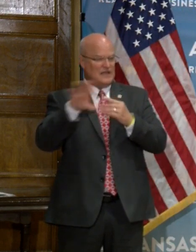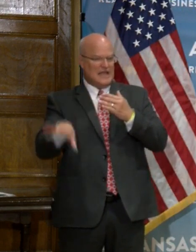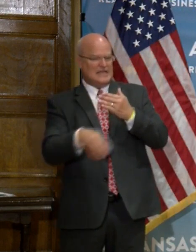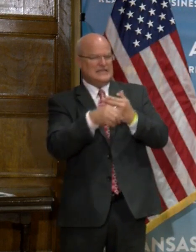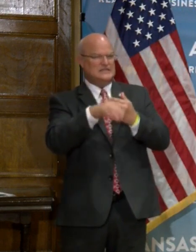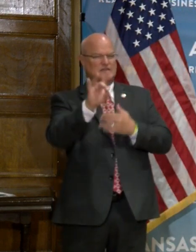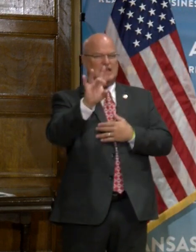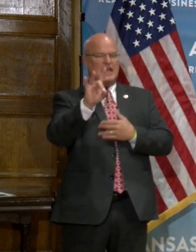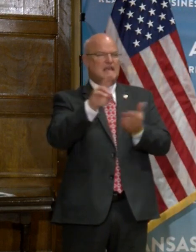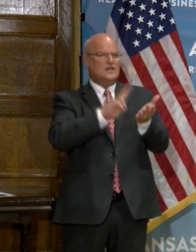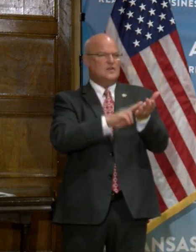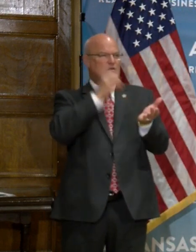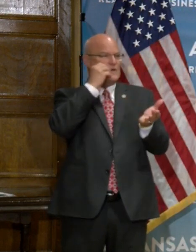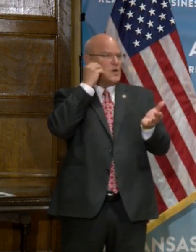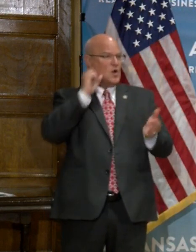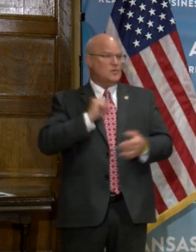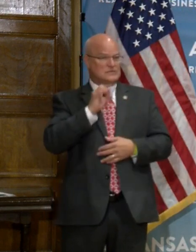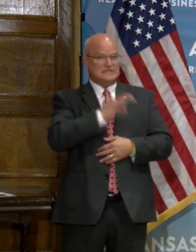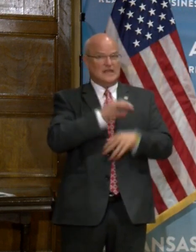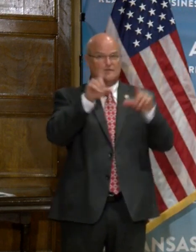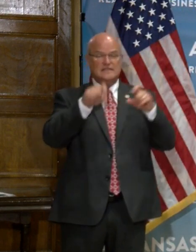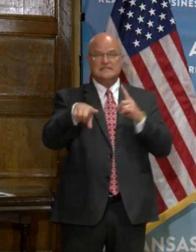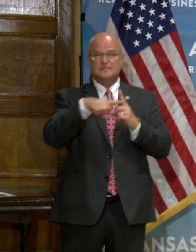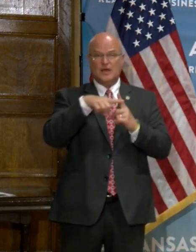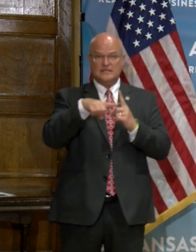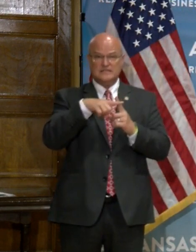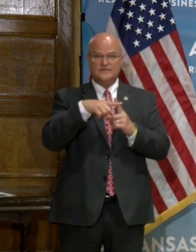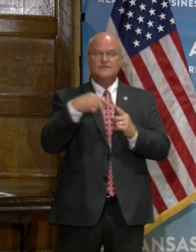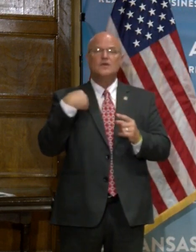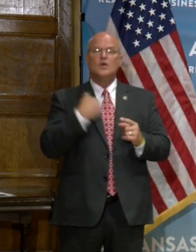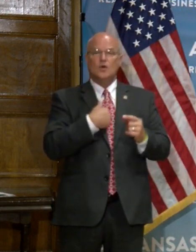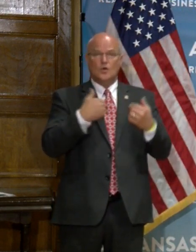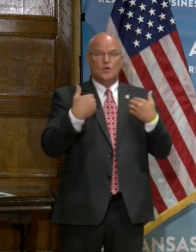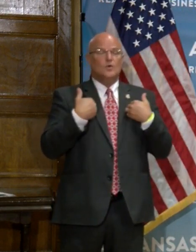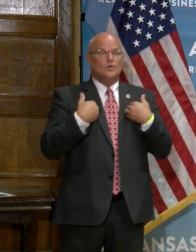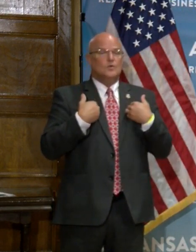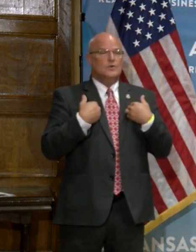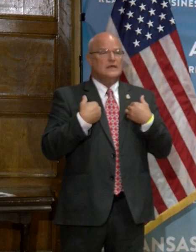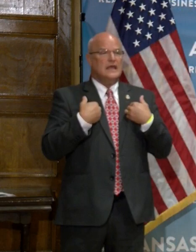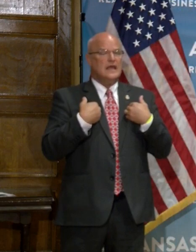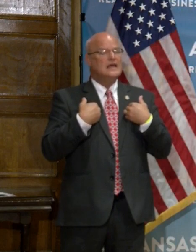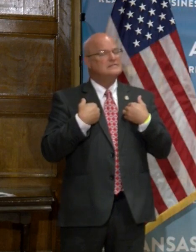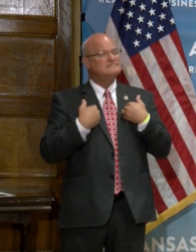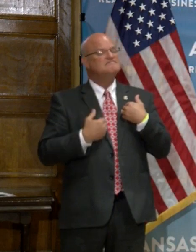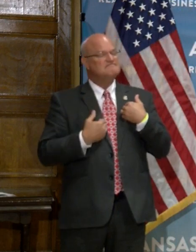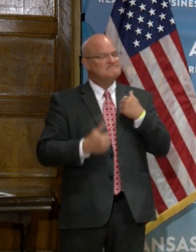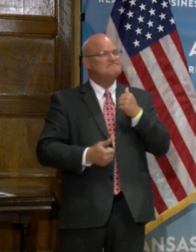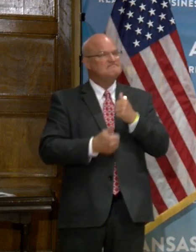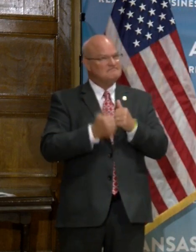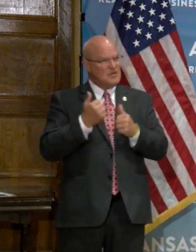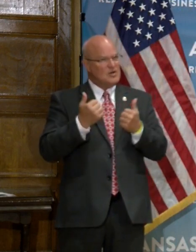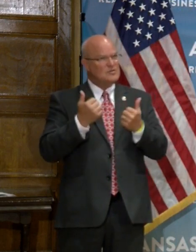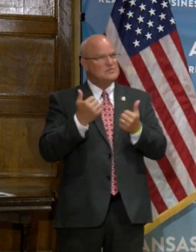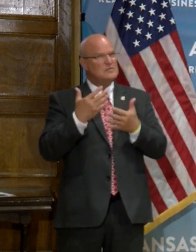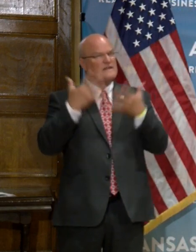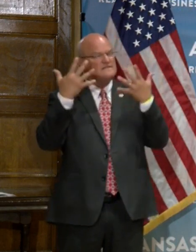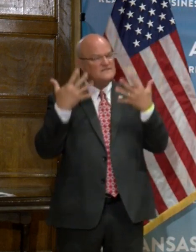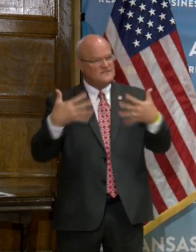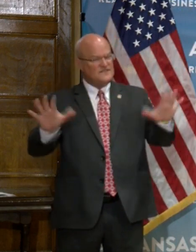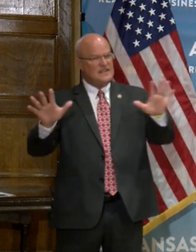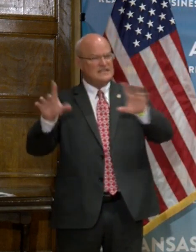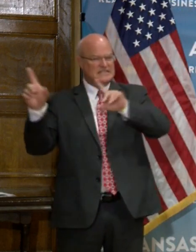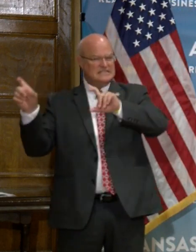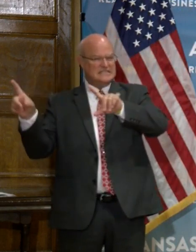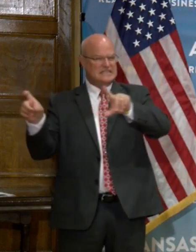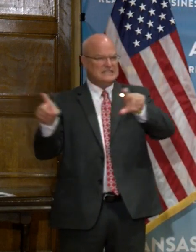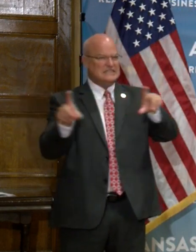additional 8 nursing home staff who have tested positive. We have, for the most part, completed our testing of